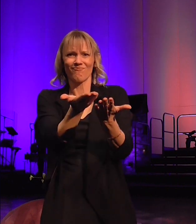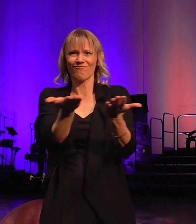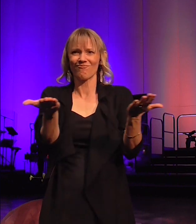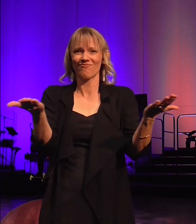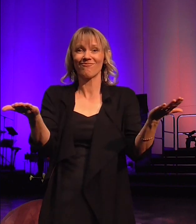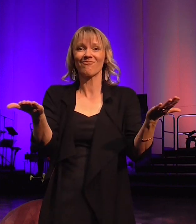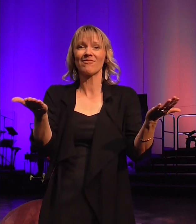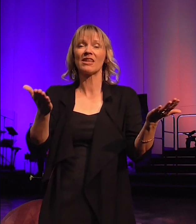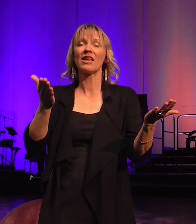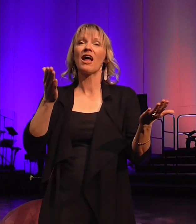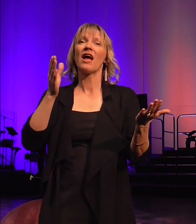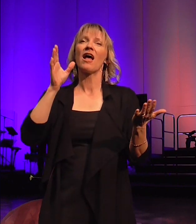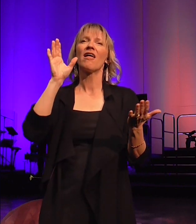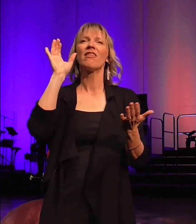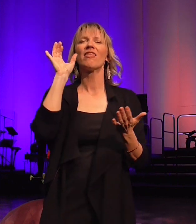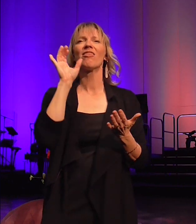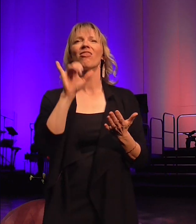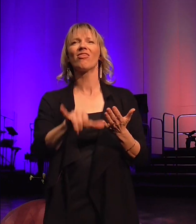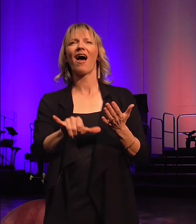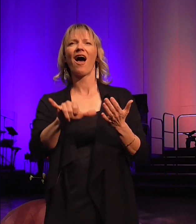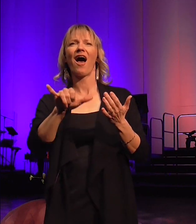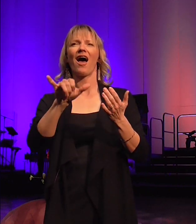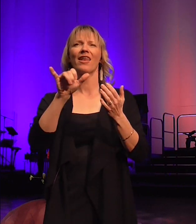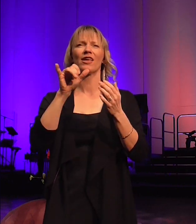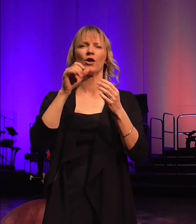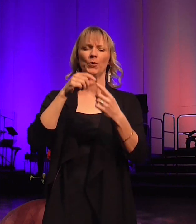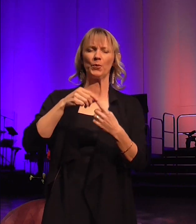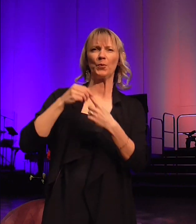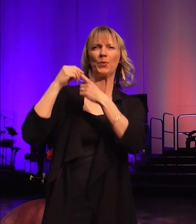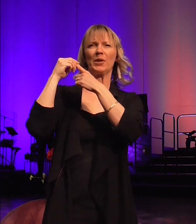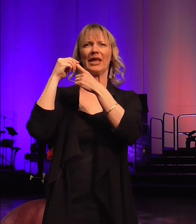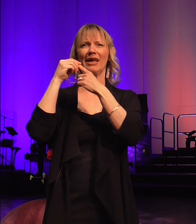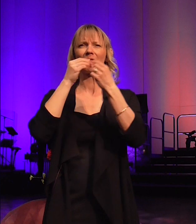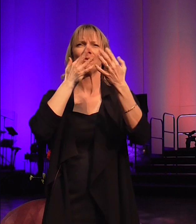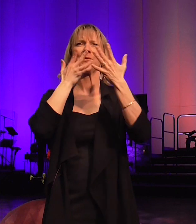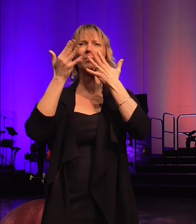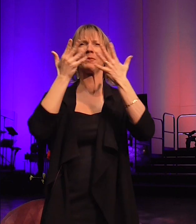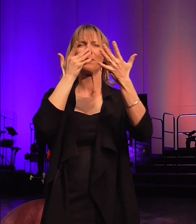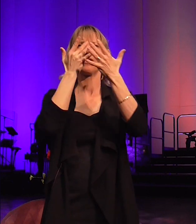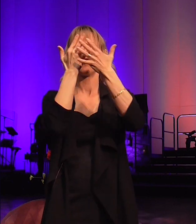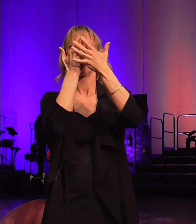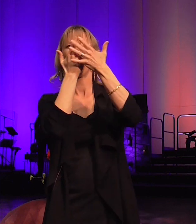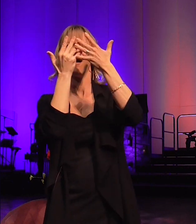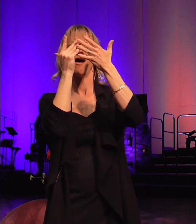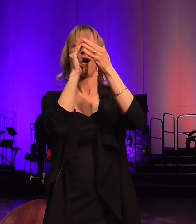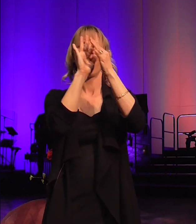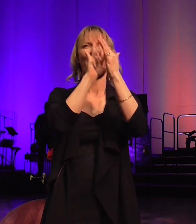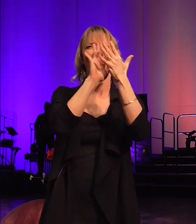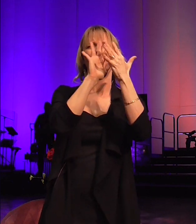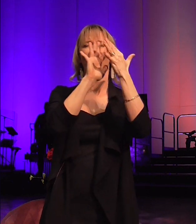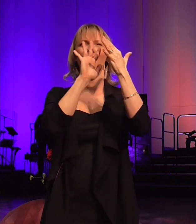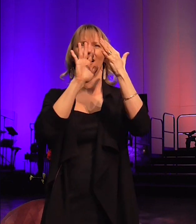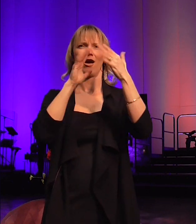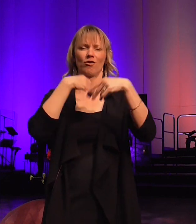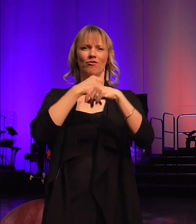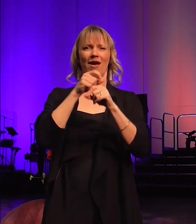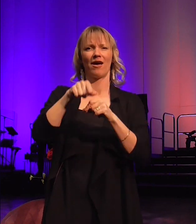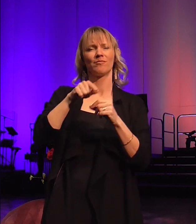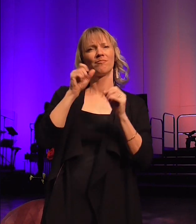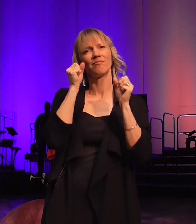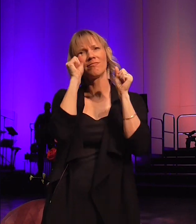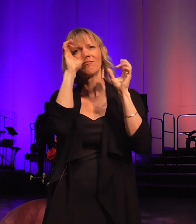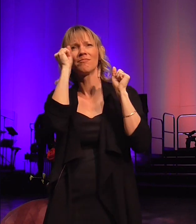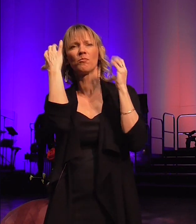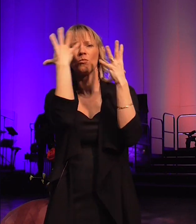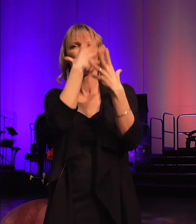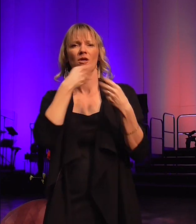And it's that kaleidoscope of uniqueness that creates this amazing, beautiful community we call Mile